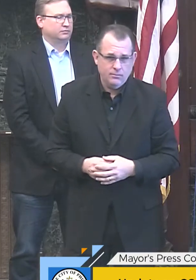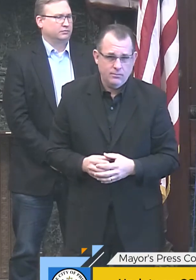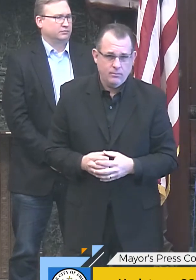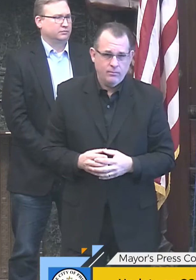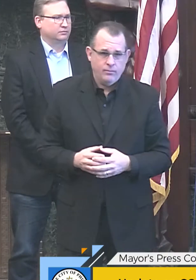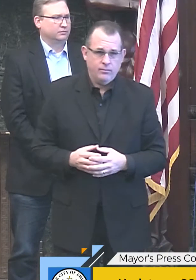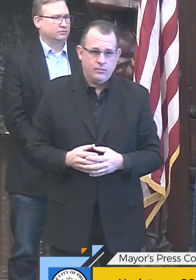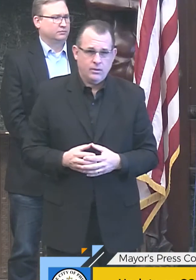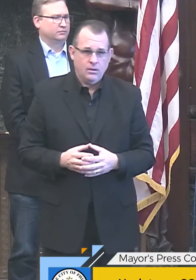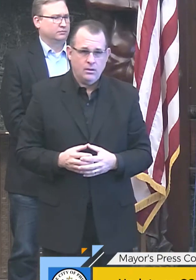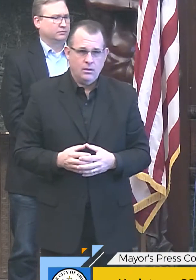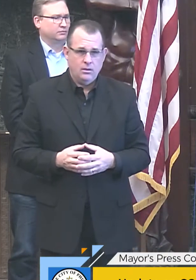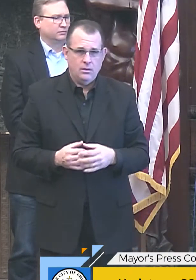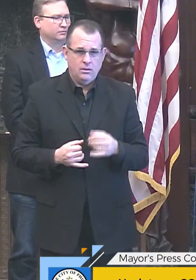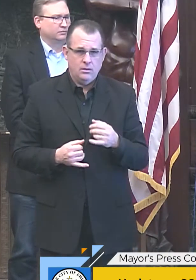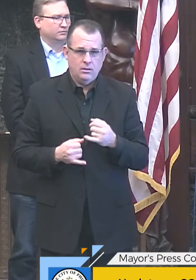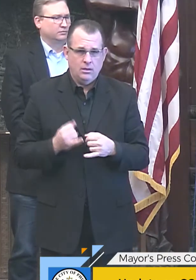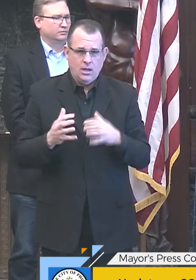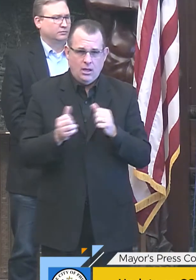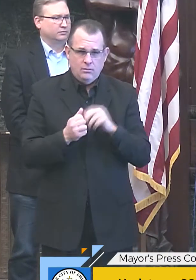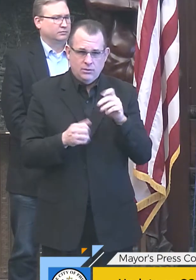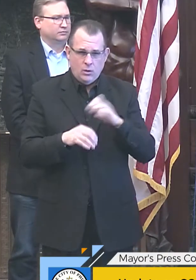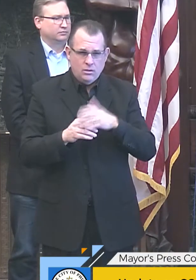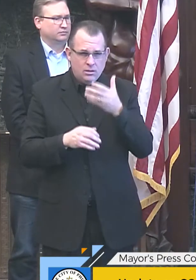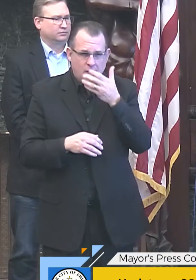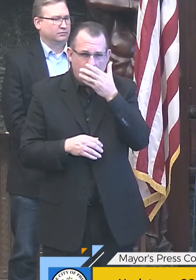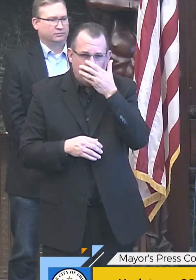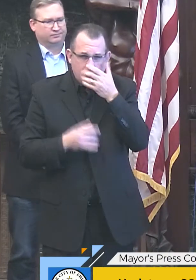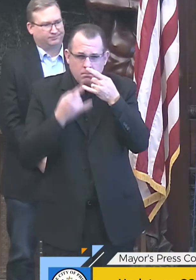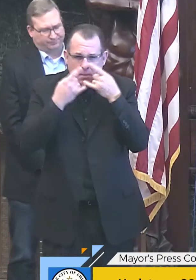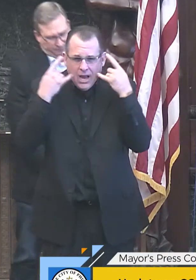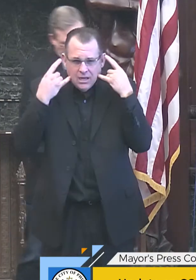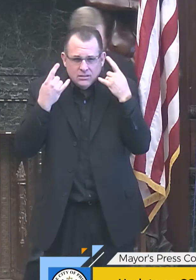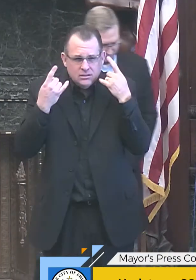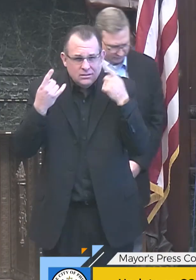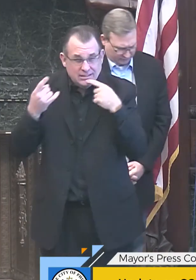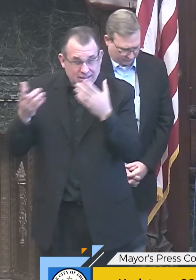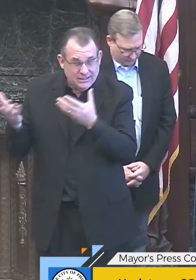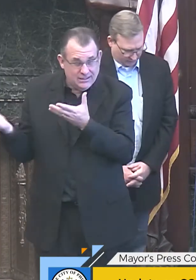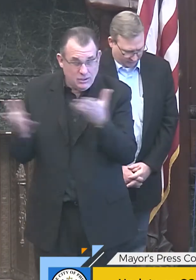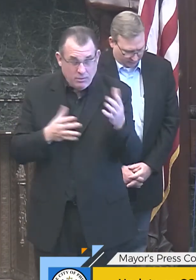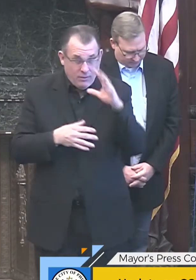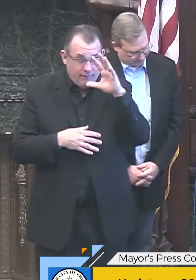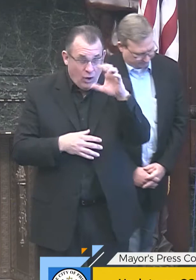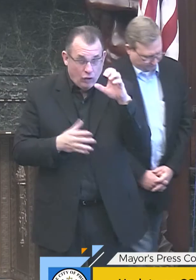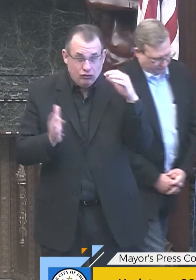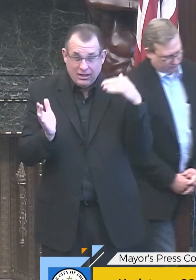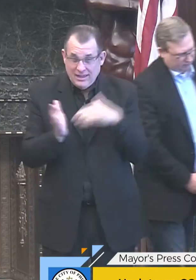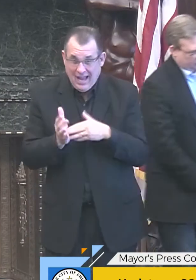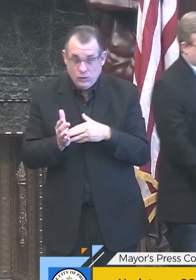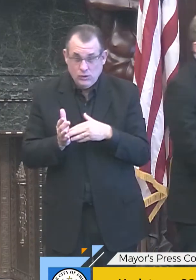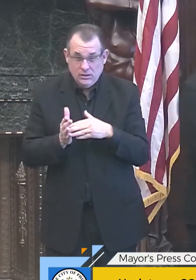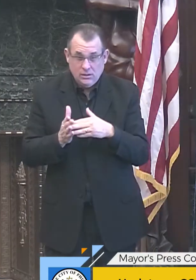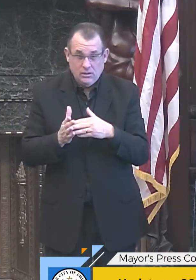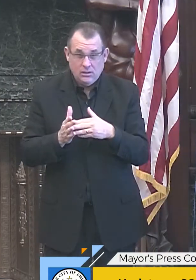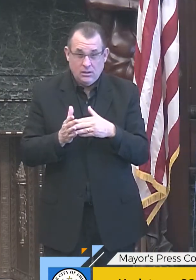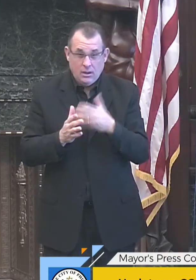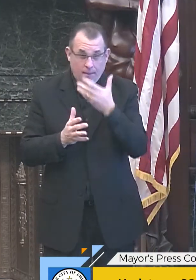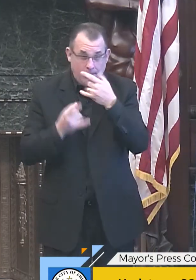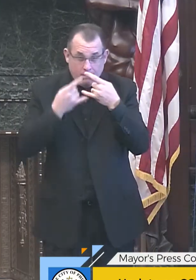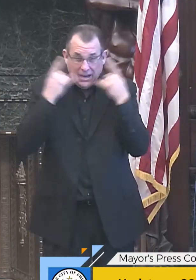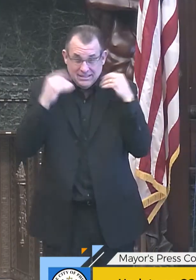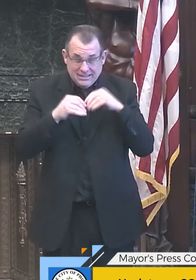if we could get just an update on the masks, the shipment of 500,000 masks that the city ordered, what's the status of that? And